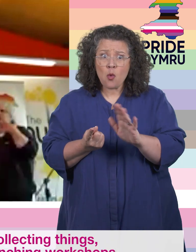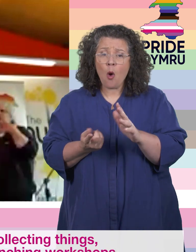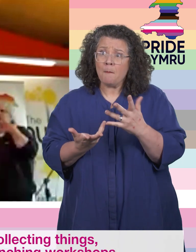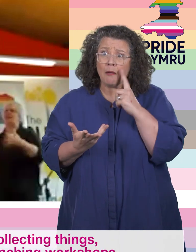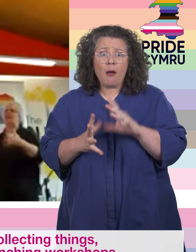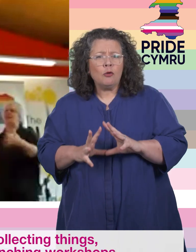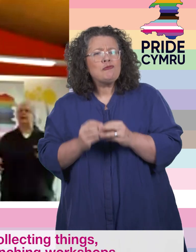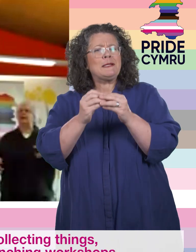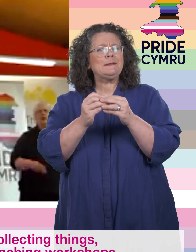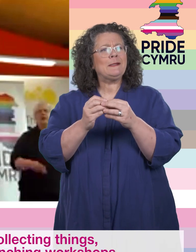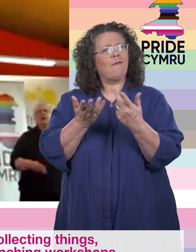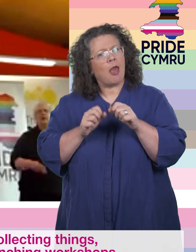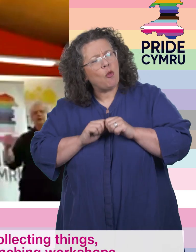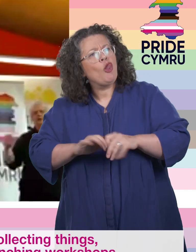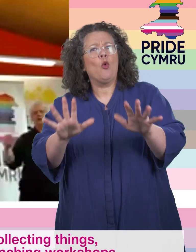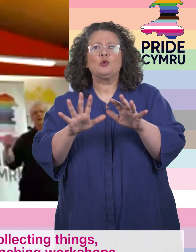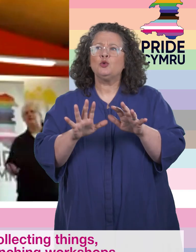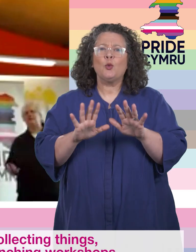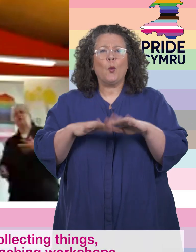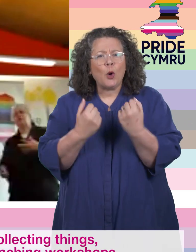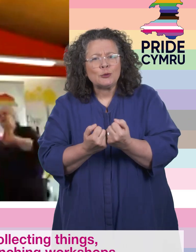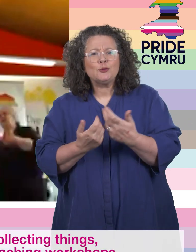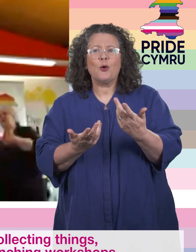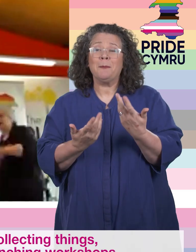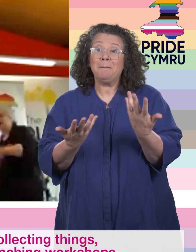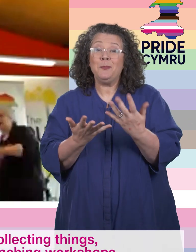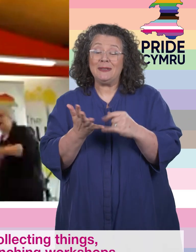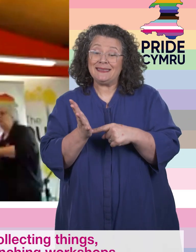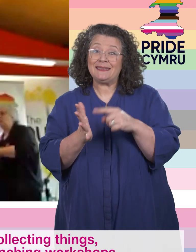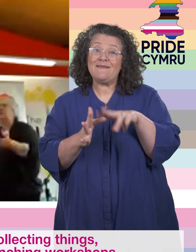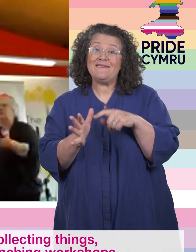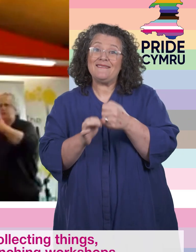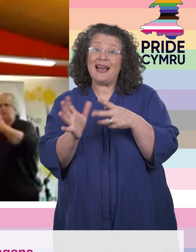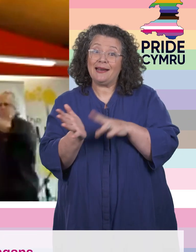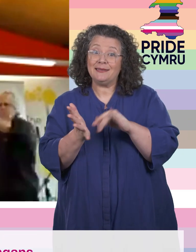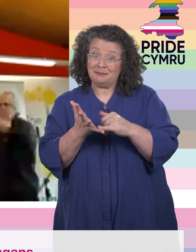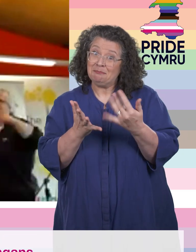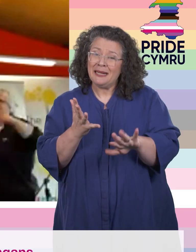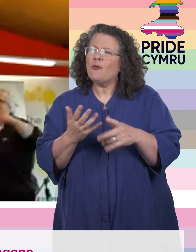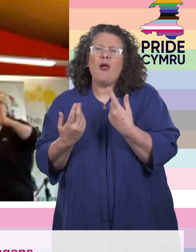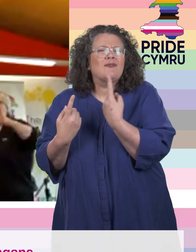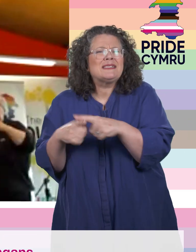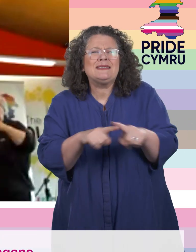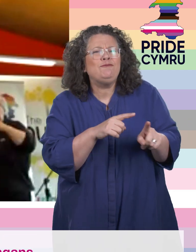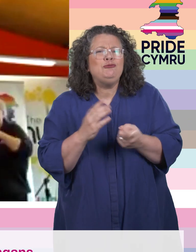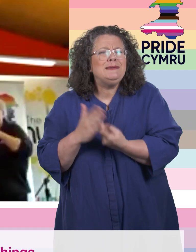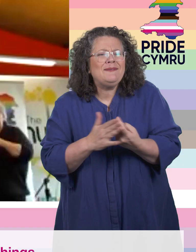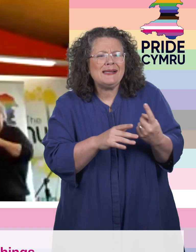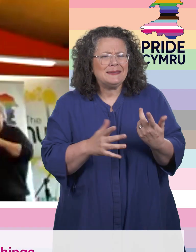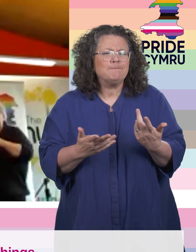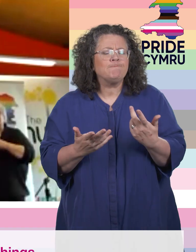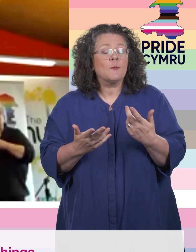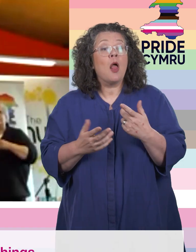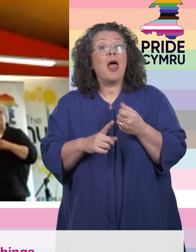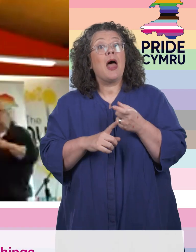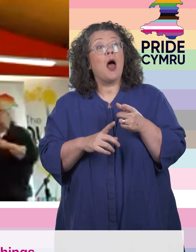Not only are we just actually collecting things, but creative interpretation, like writing workshops, which we did with some fragments. So doing